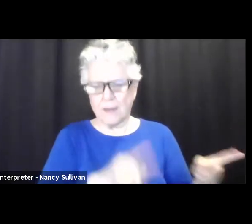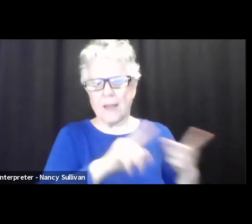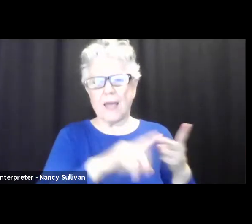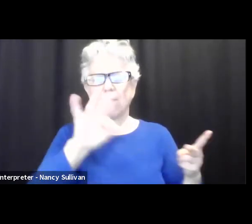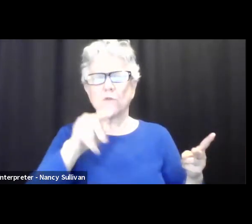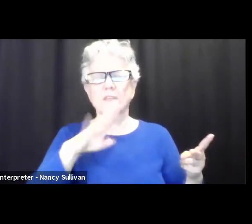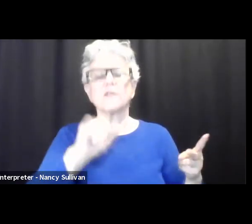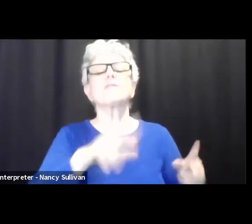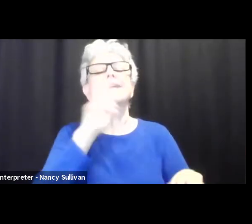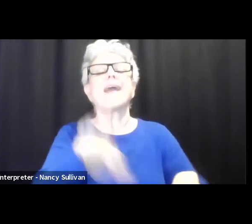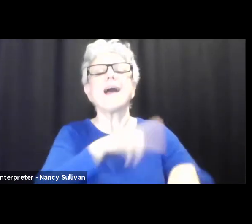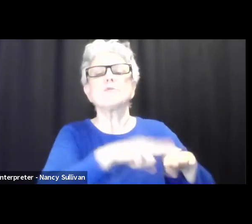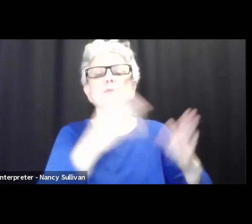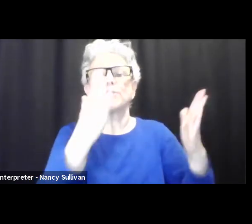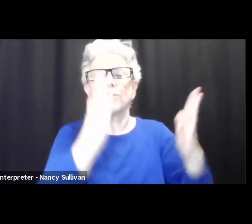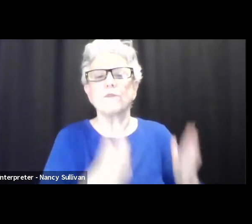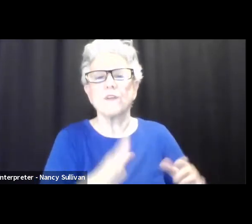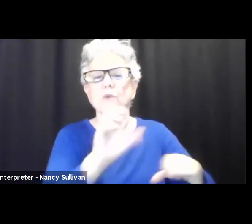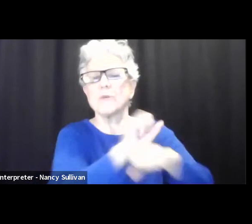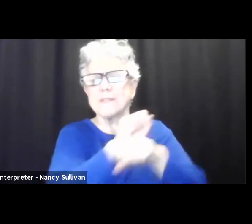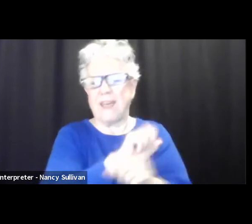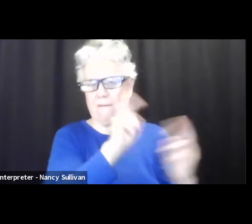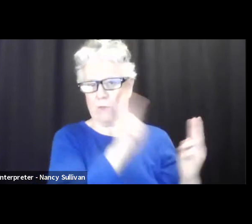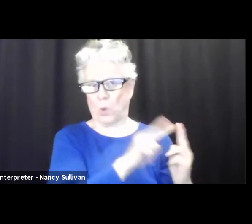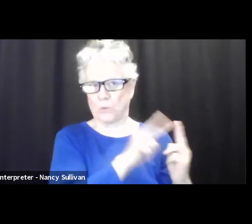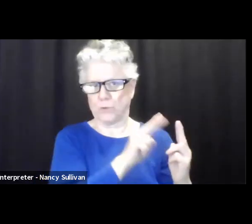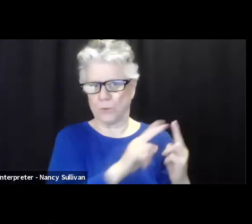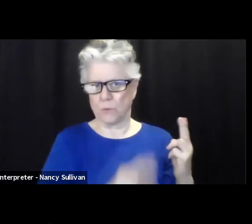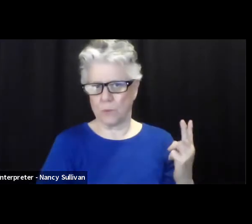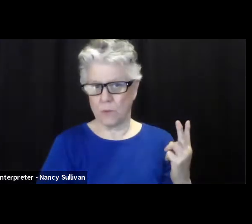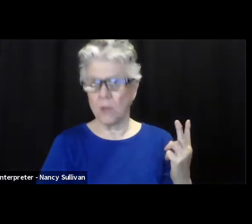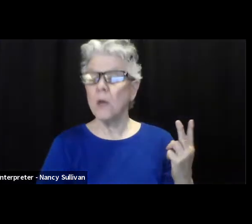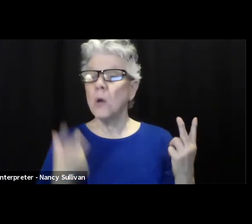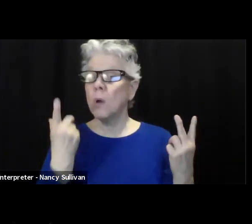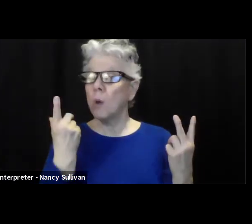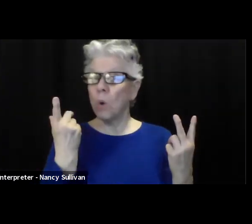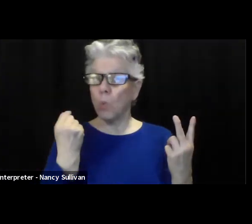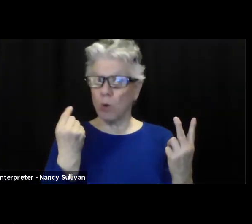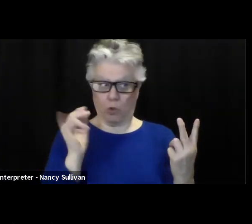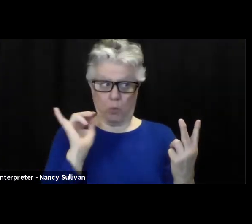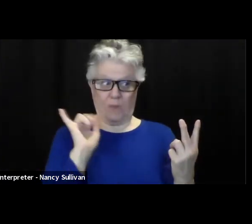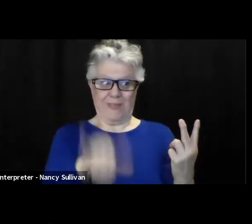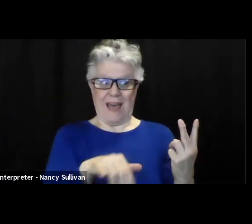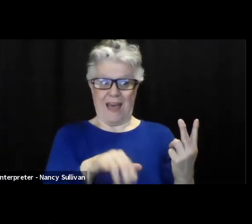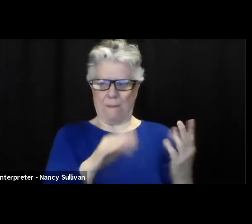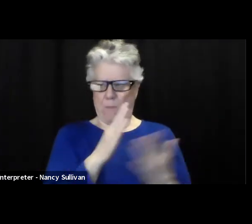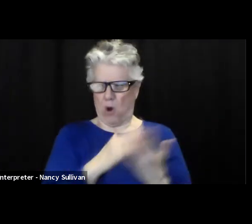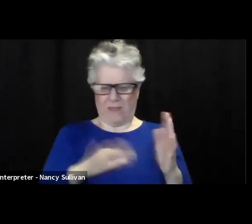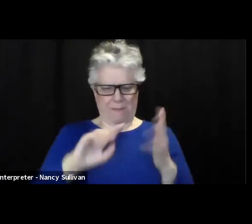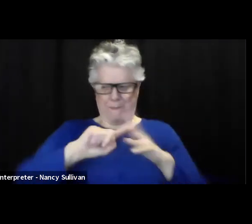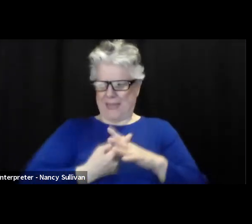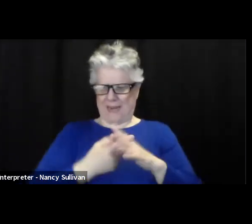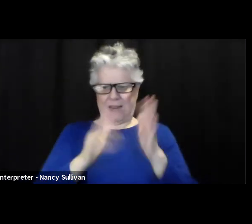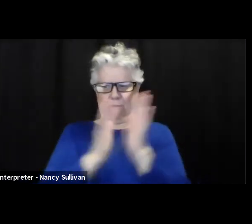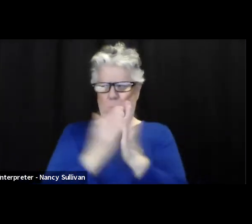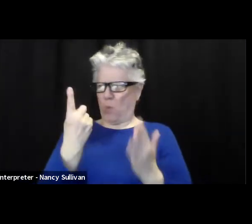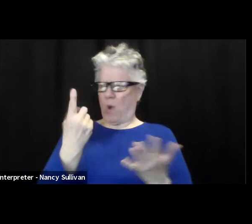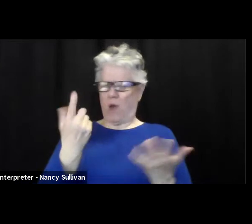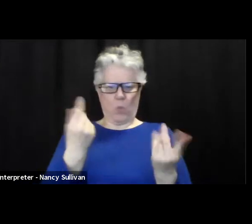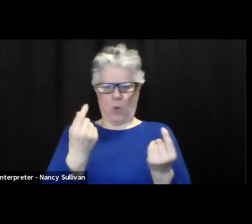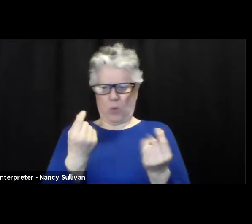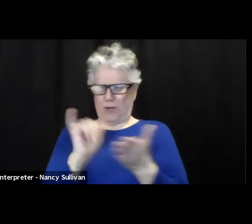the natural servant or the natural slave. So what do we do with that section at the beginning of Book One of the